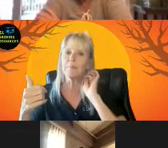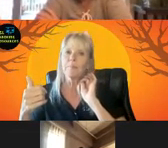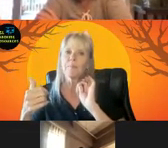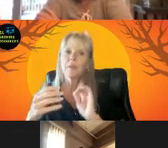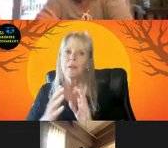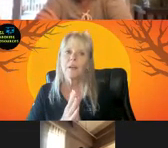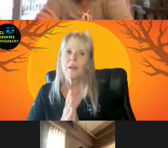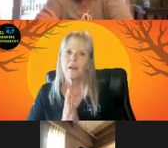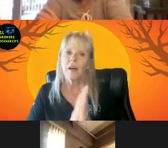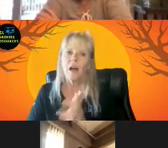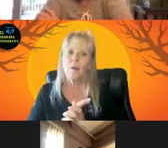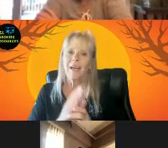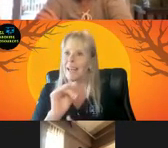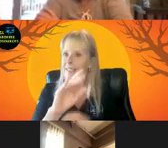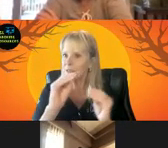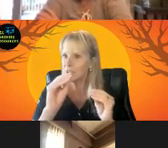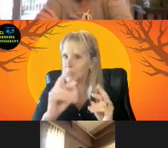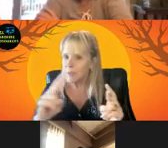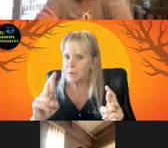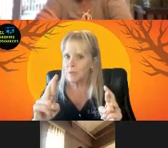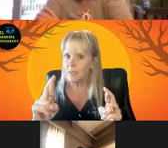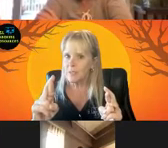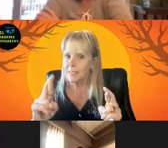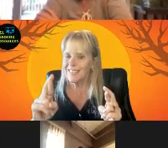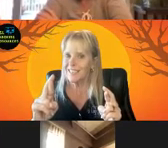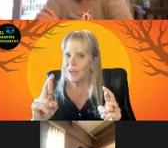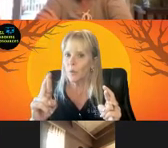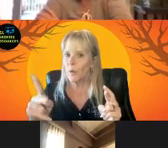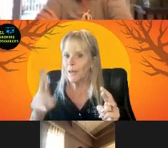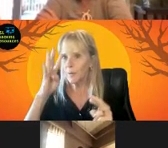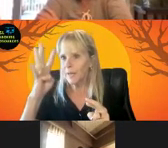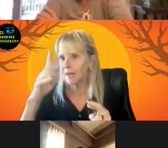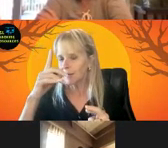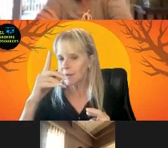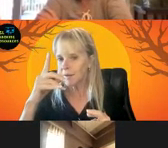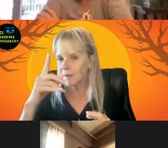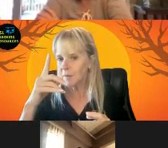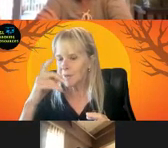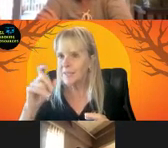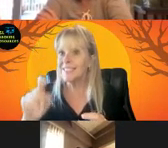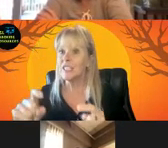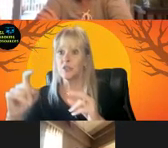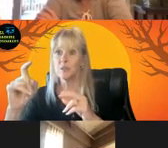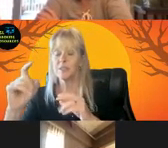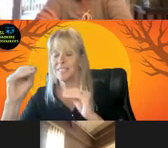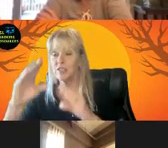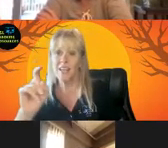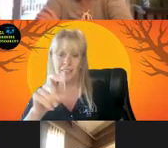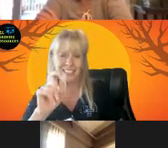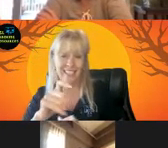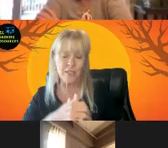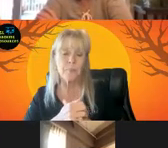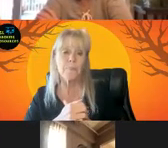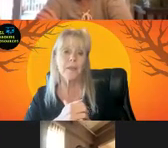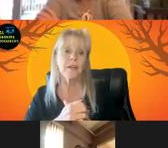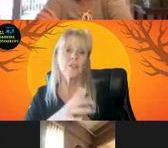is, at ASL Teaching Resources, we create because teachers have